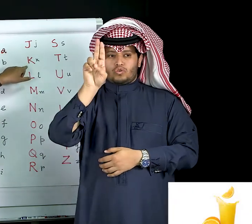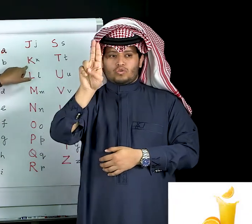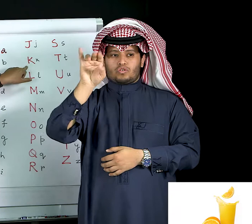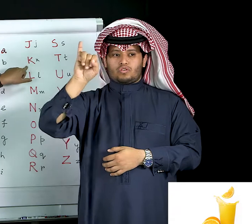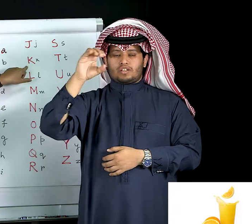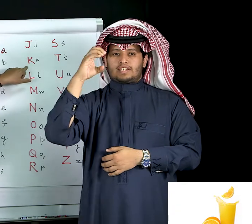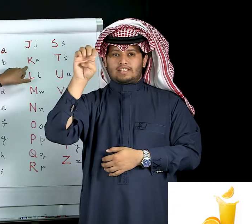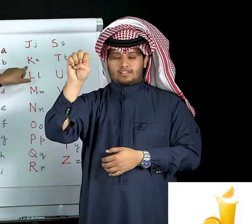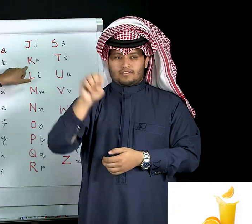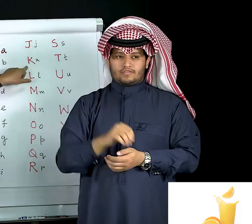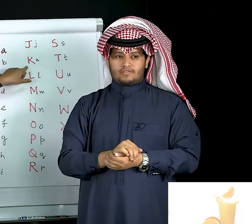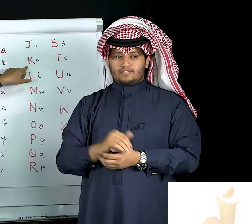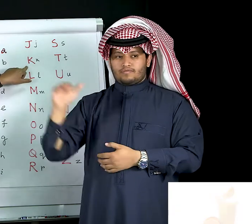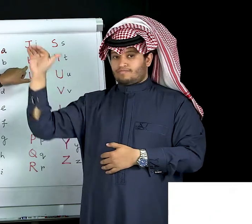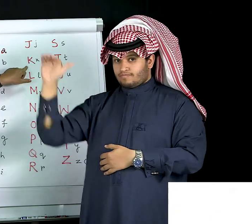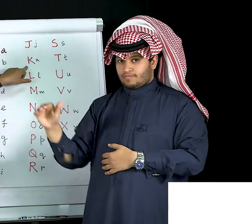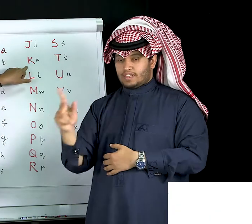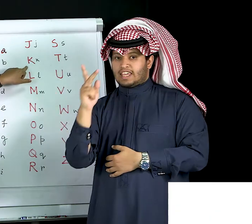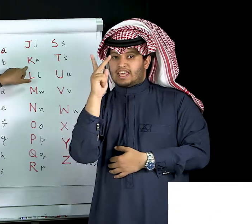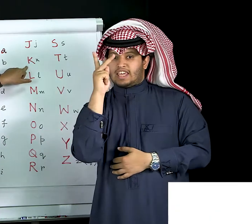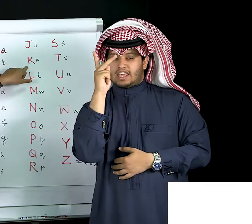K for